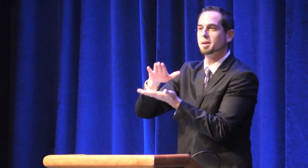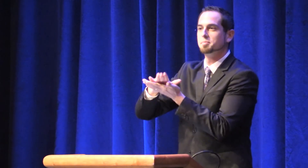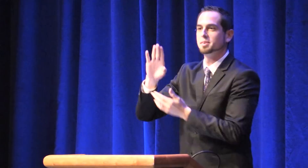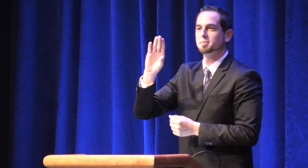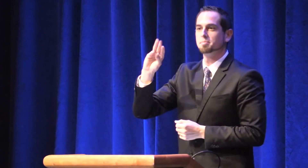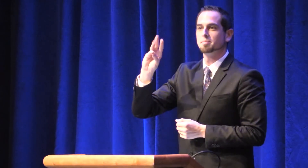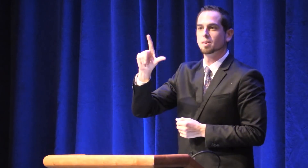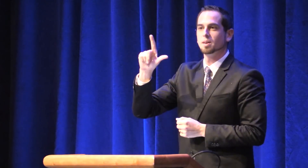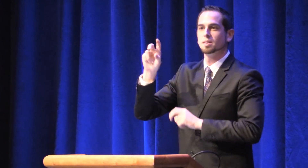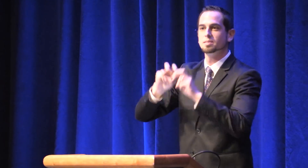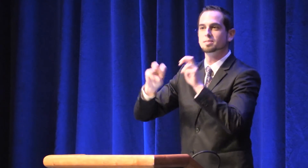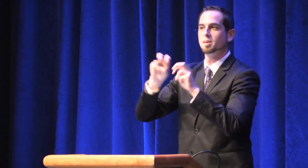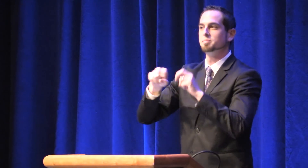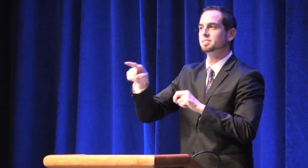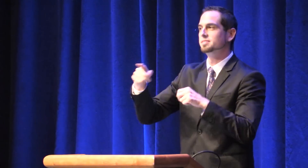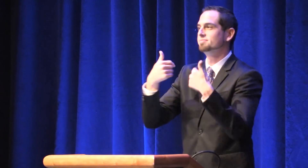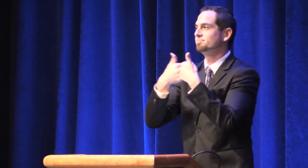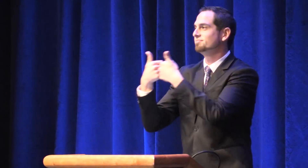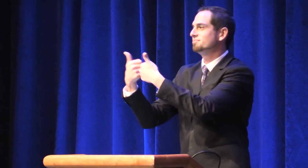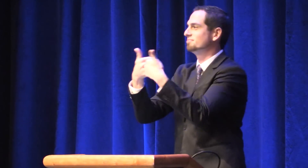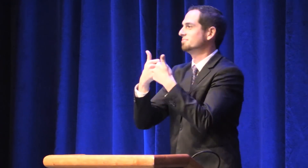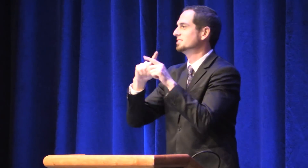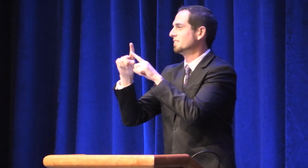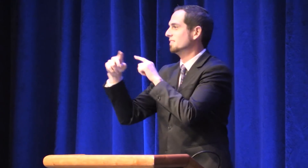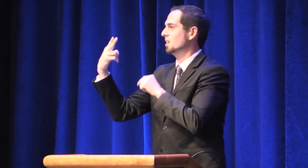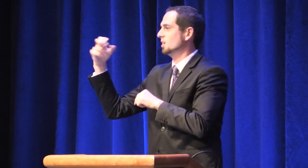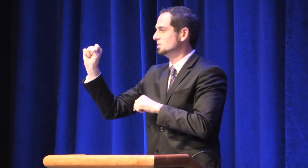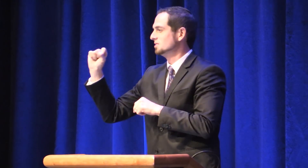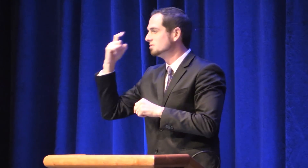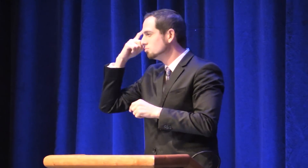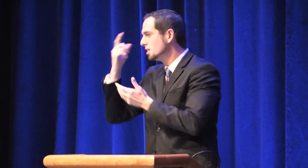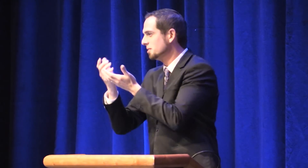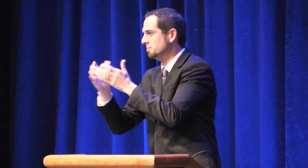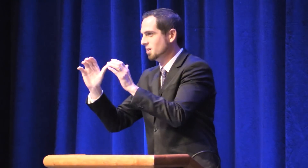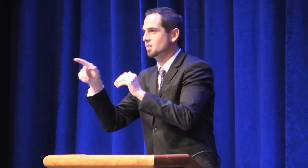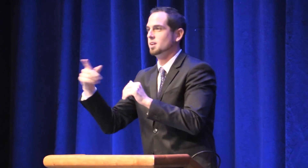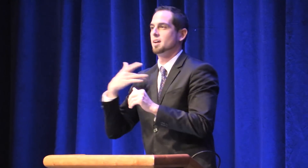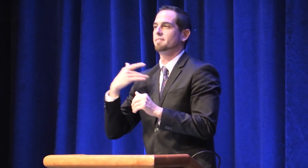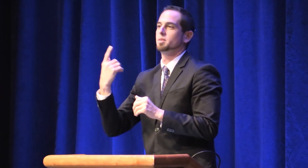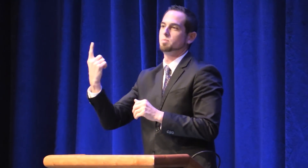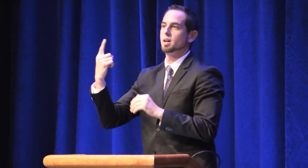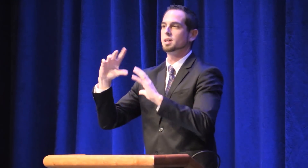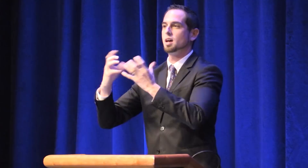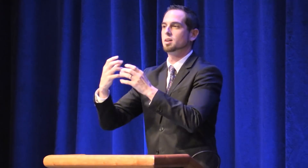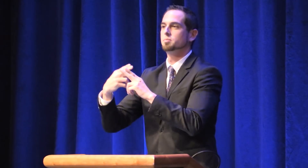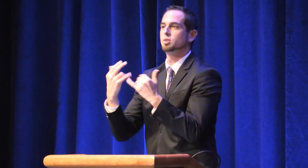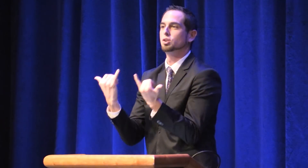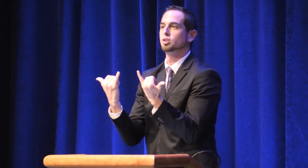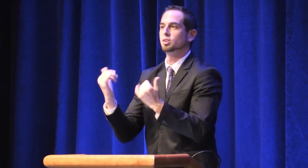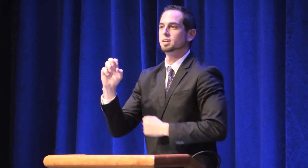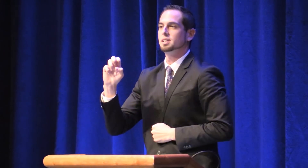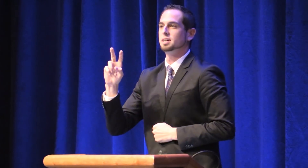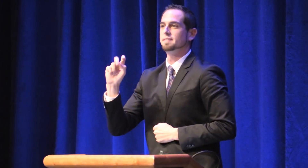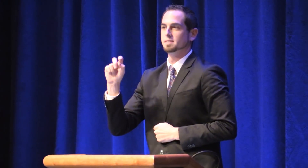events to prepare myself for Gallaudet's academic bowls, different challenges and tournaments throughout the